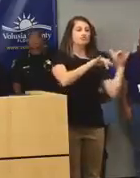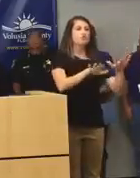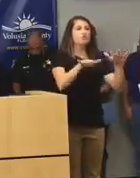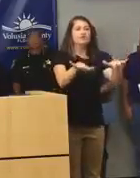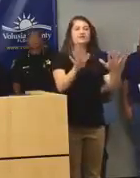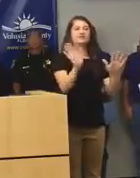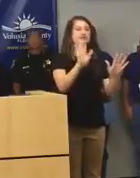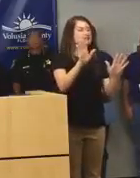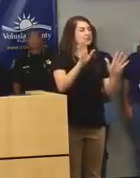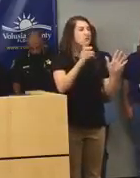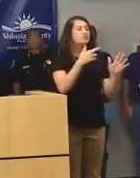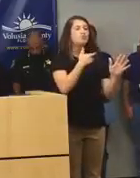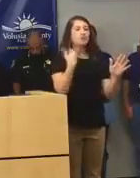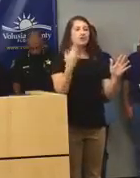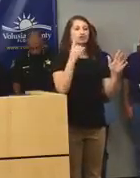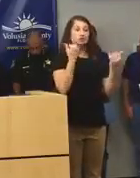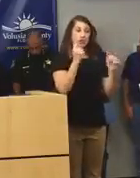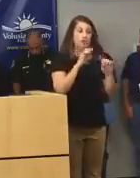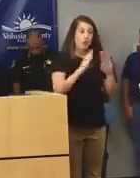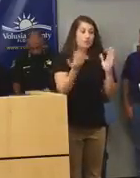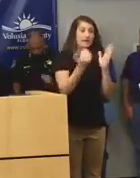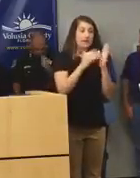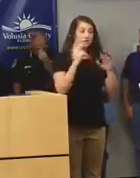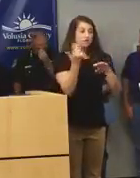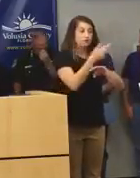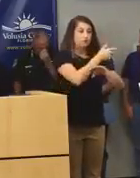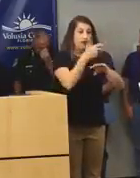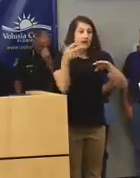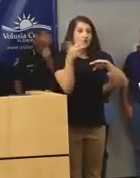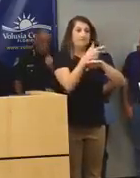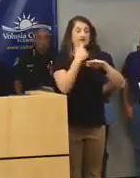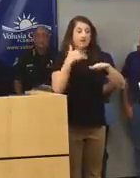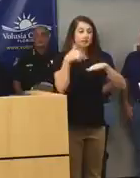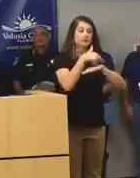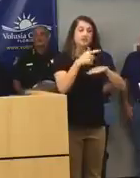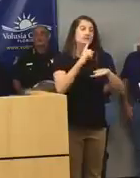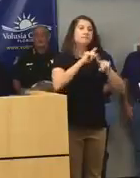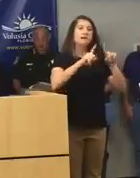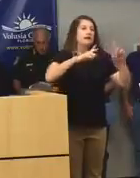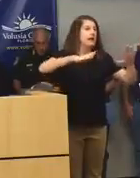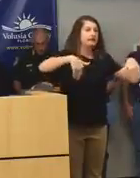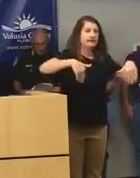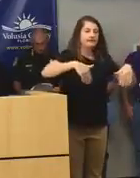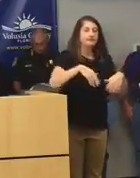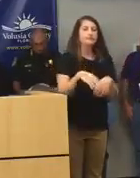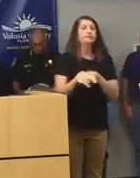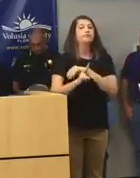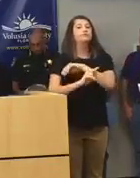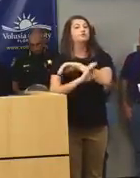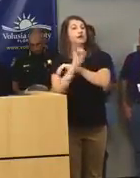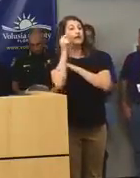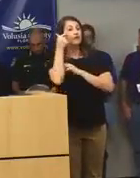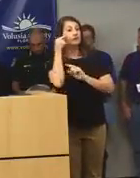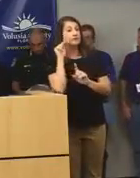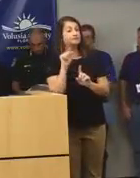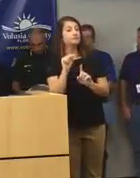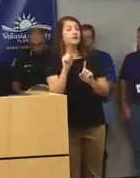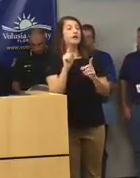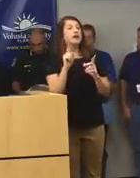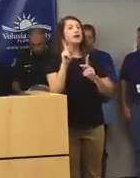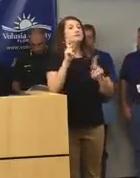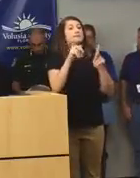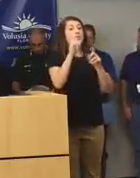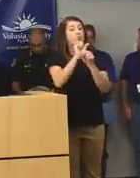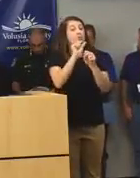We're trying to open the beach as quickly as possible to driving and to pedestrians. Volusia County government. Volusia County government